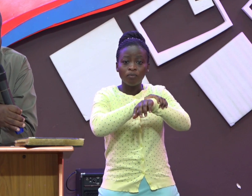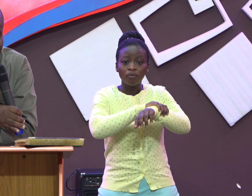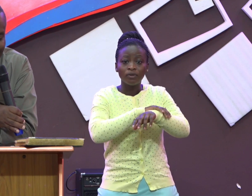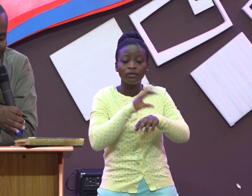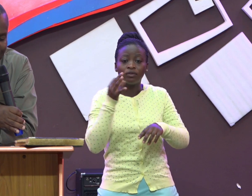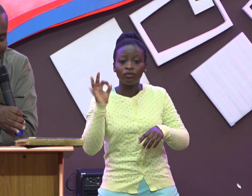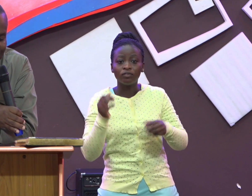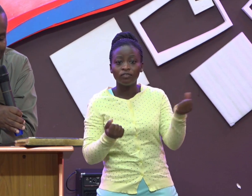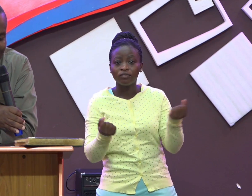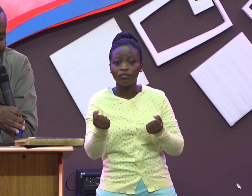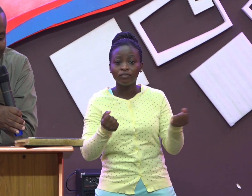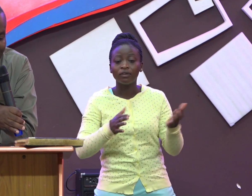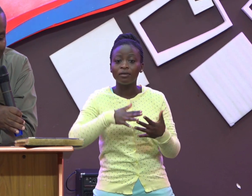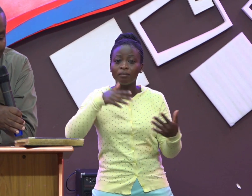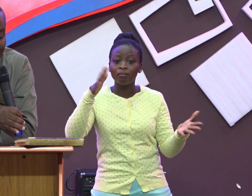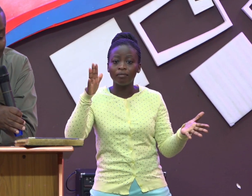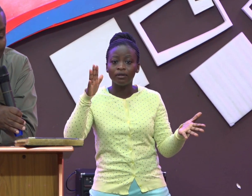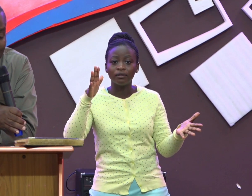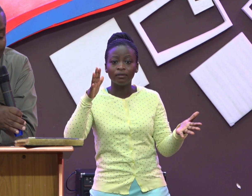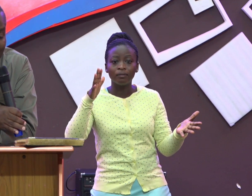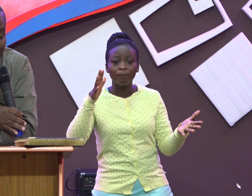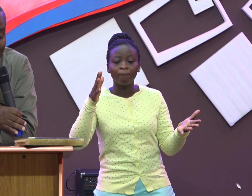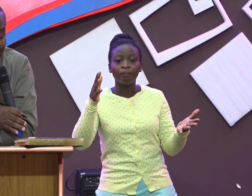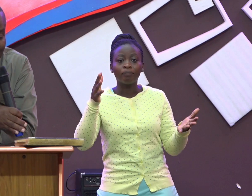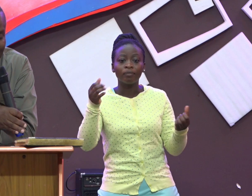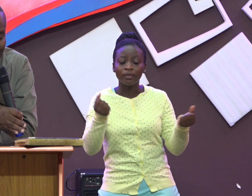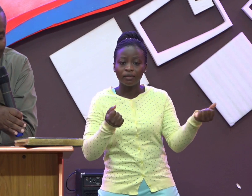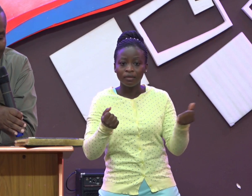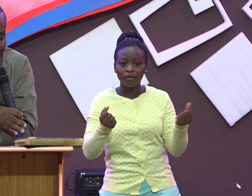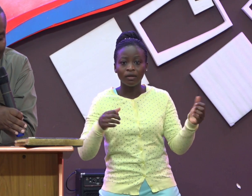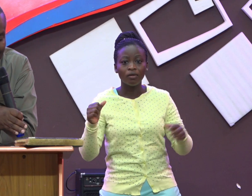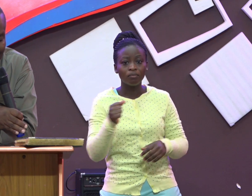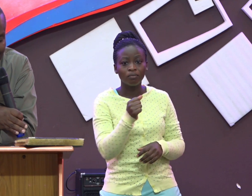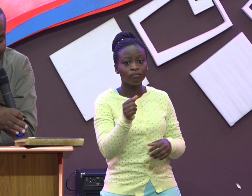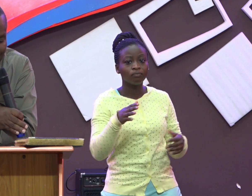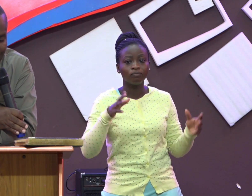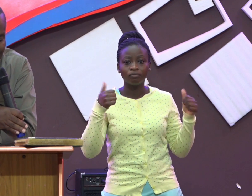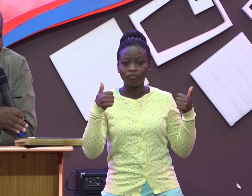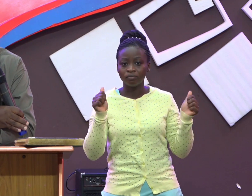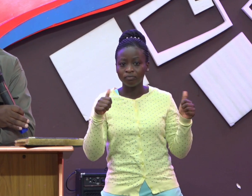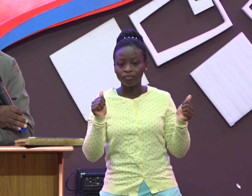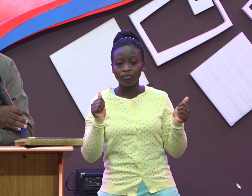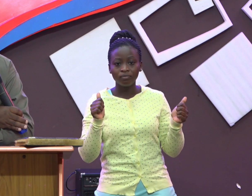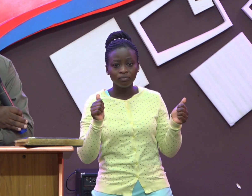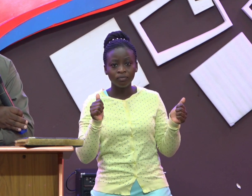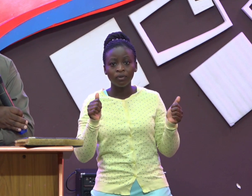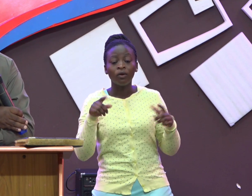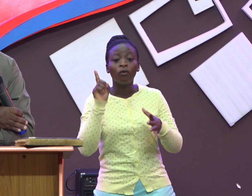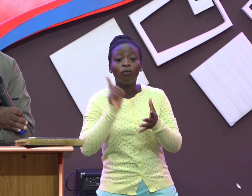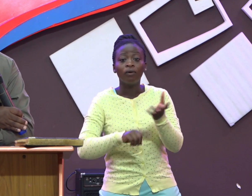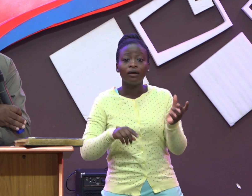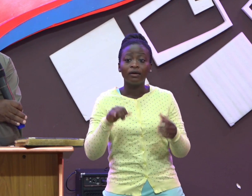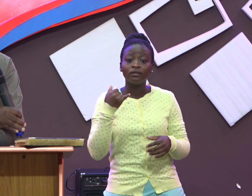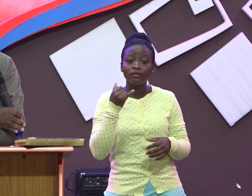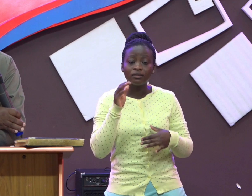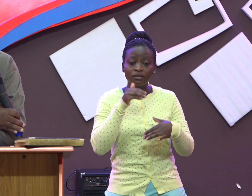gwewaga. The tire can be firm. So kati ky'oli munda kikulu nnyo. So what you are inside is very crucial. Ku ntambula y'obulamu obwa